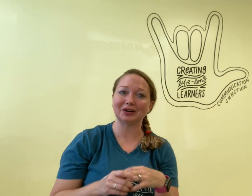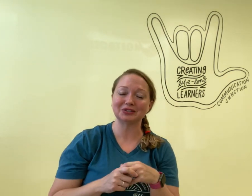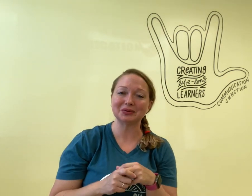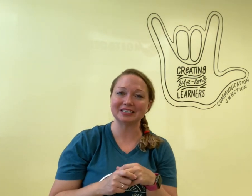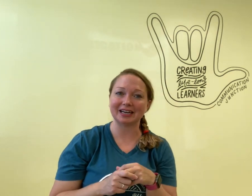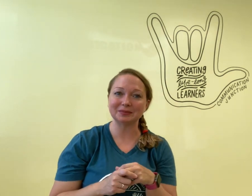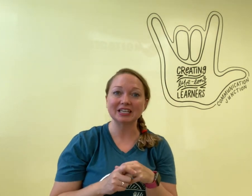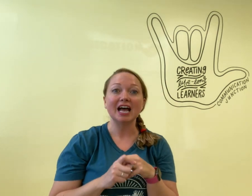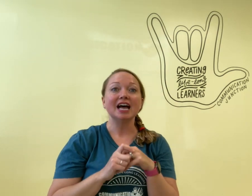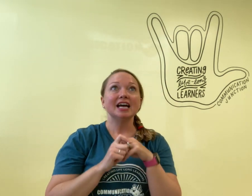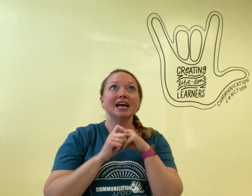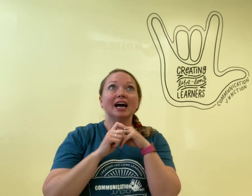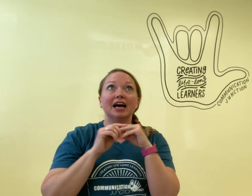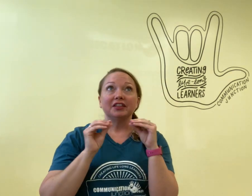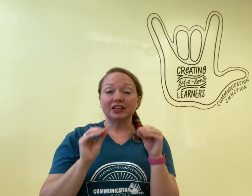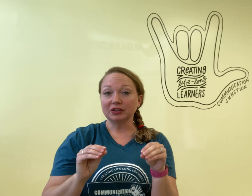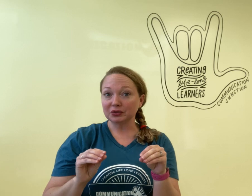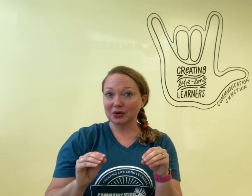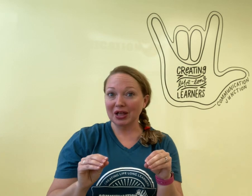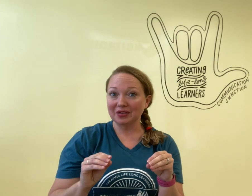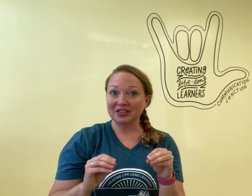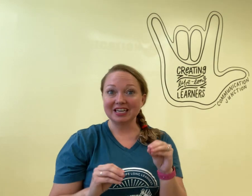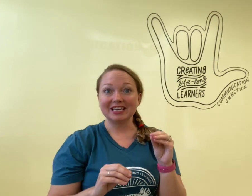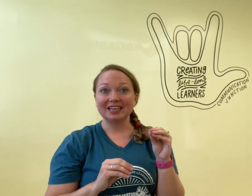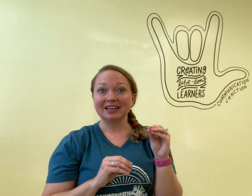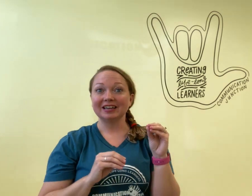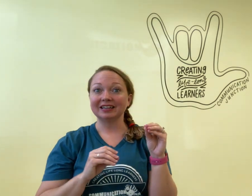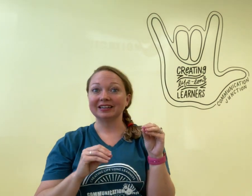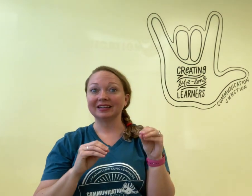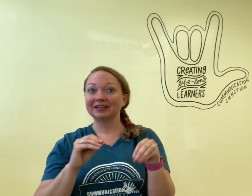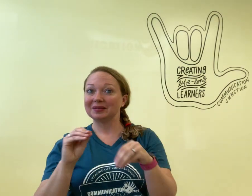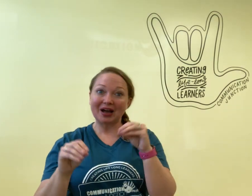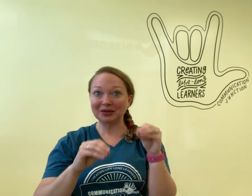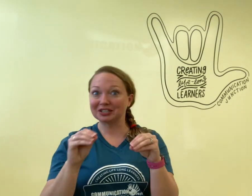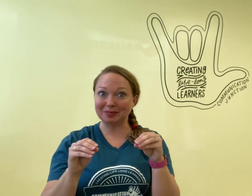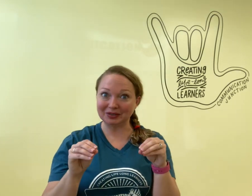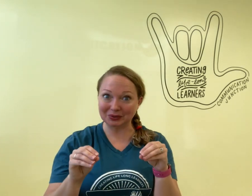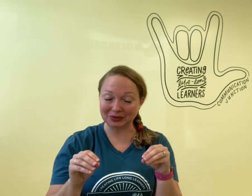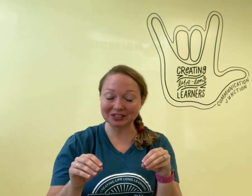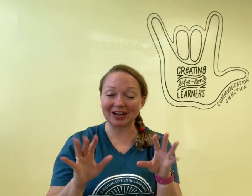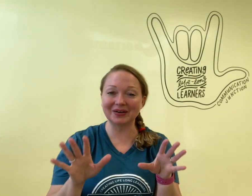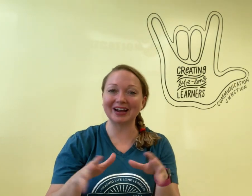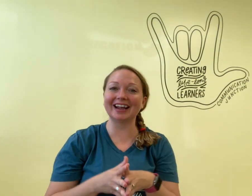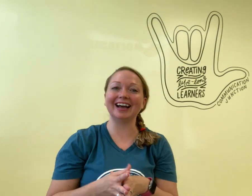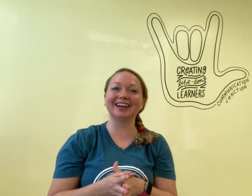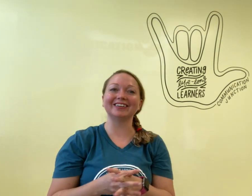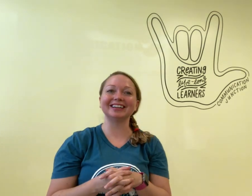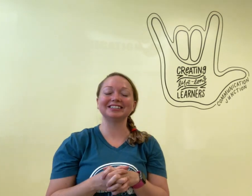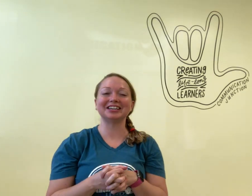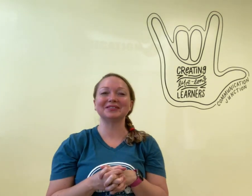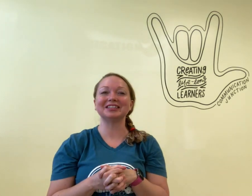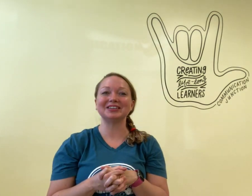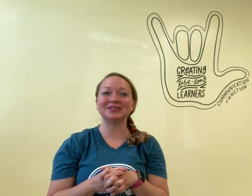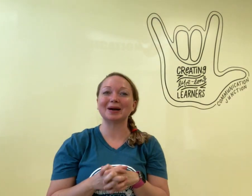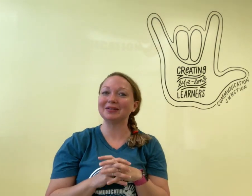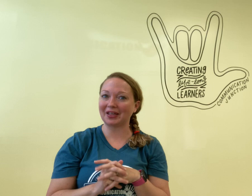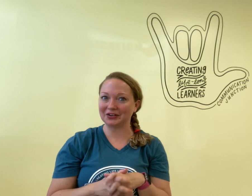story times. I think those are all of the housekeeping tools. I want to share with you a couple other